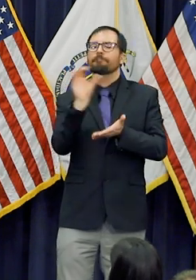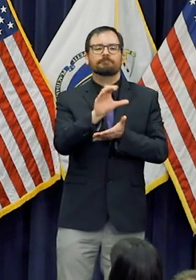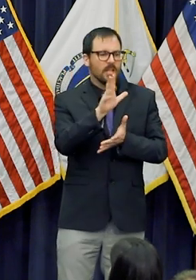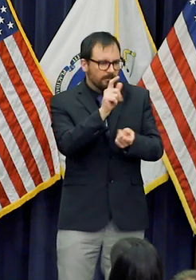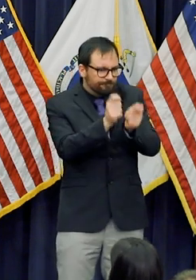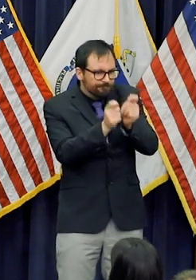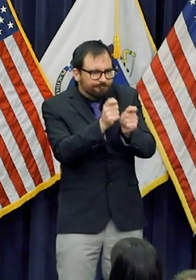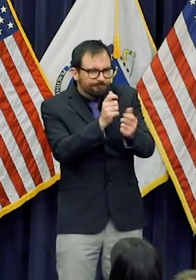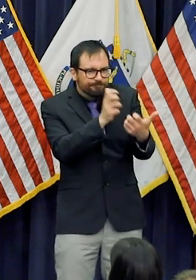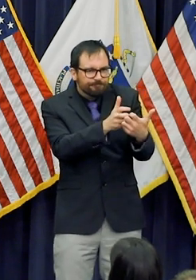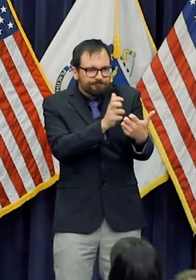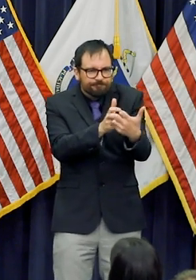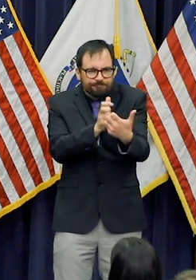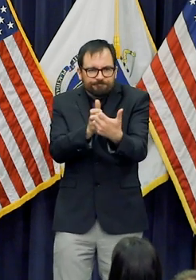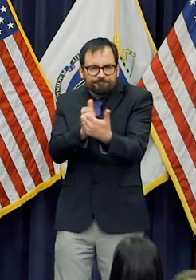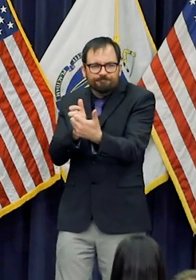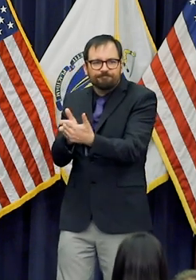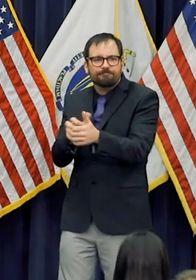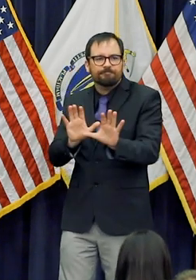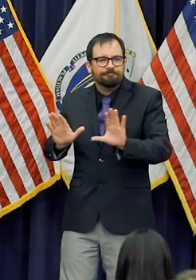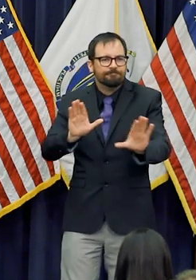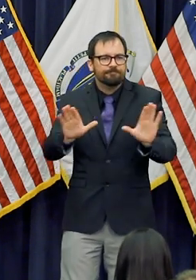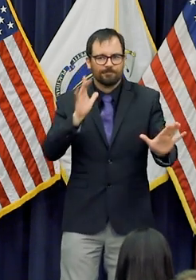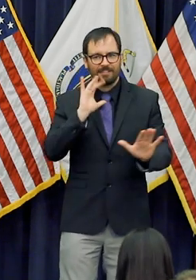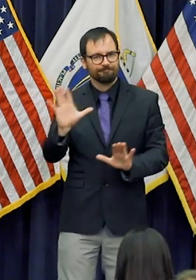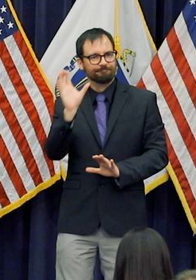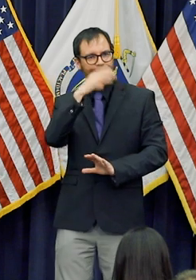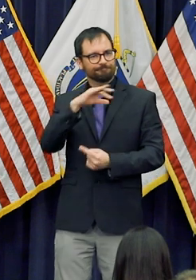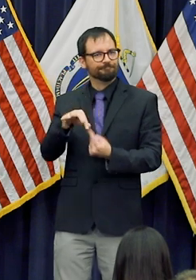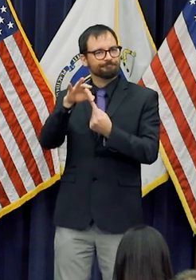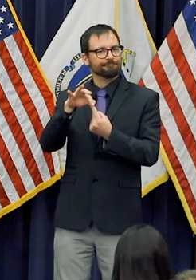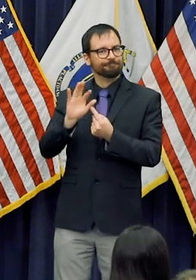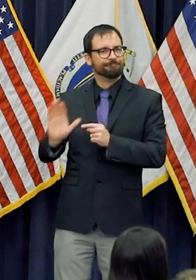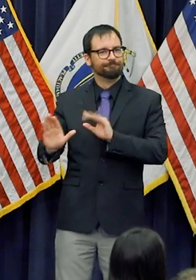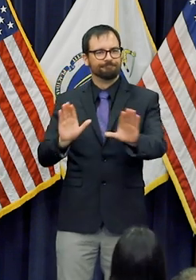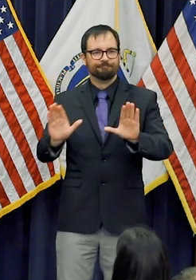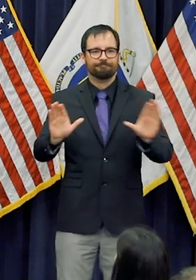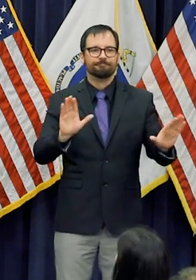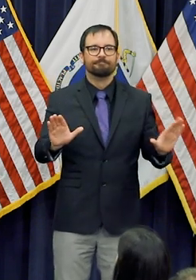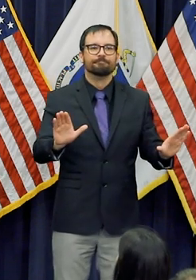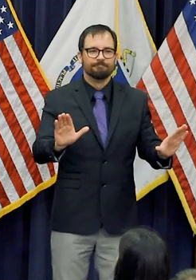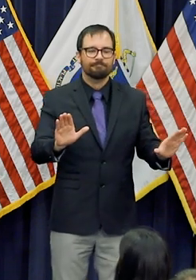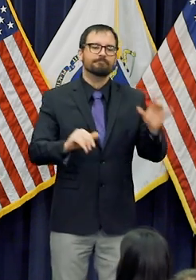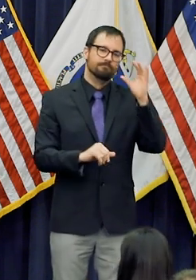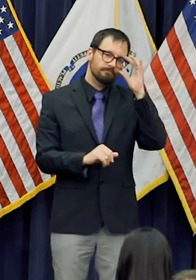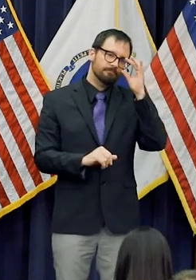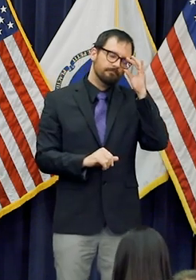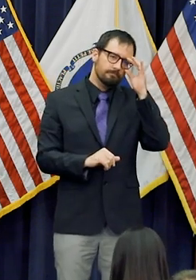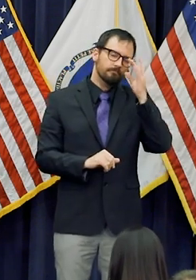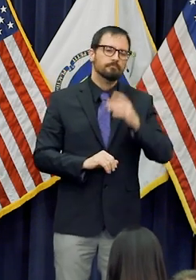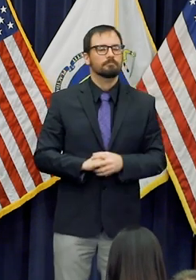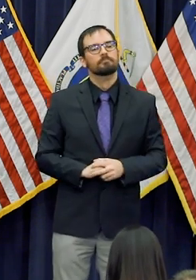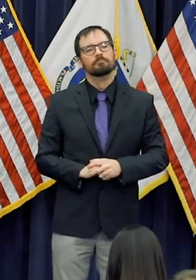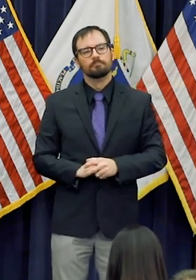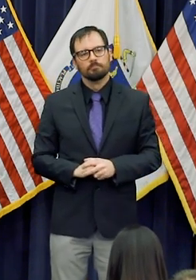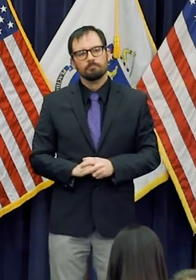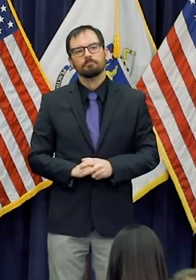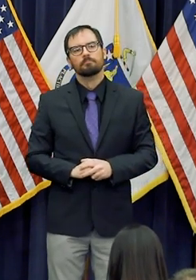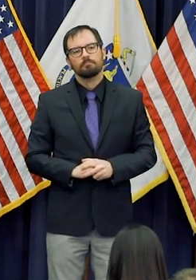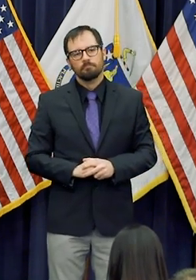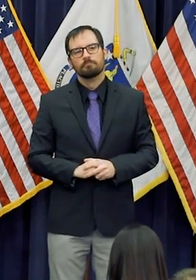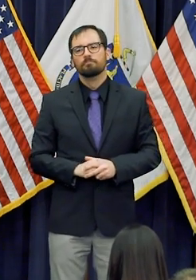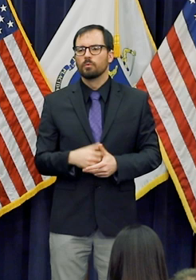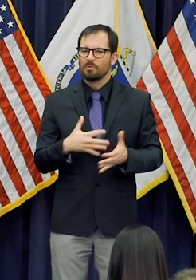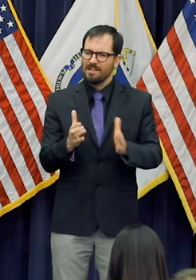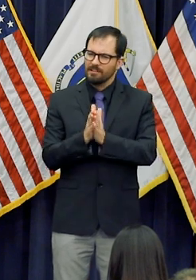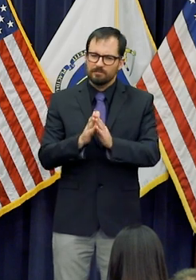these towns. As we speak, the affiliations are reaching out to the towns to determine their costs that they've already incurred and